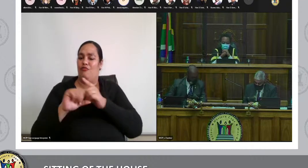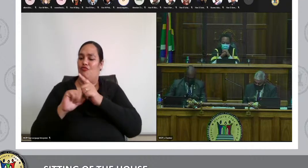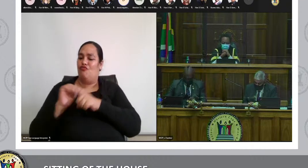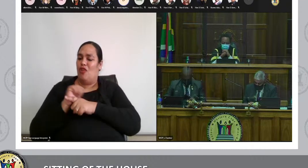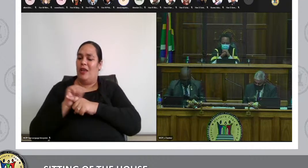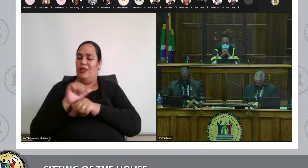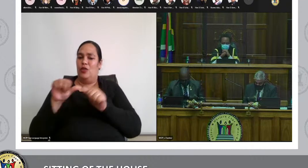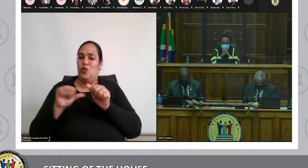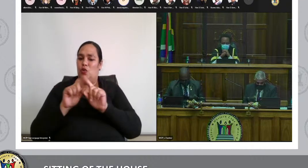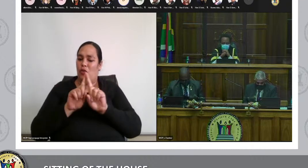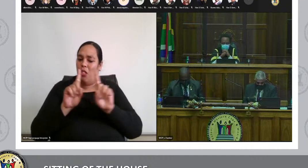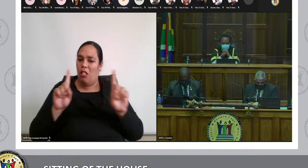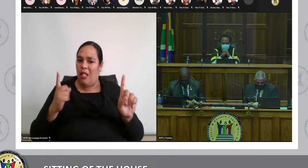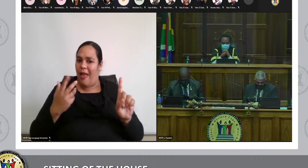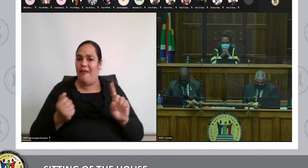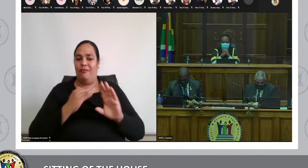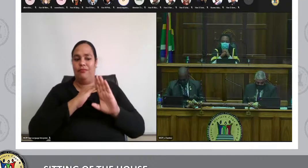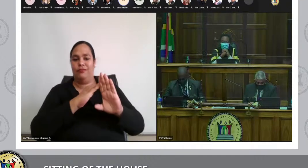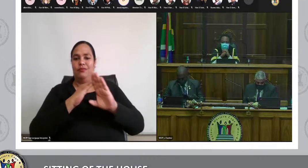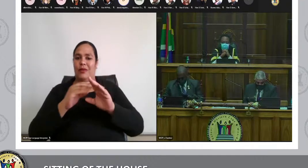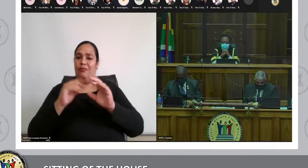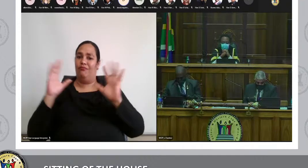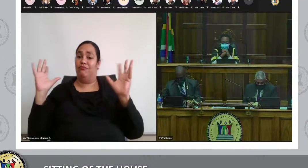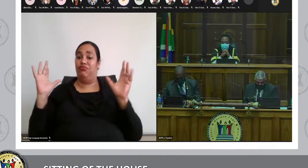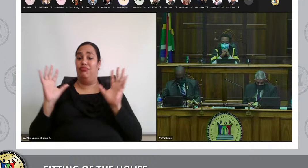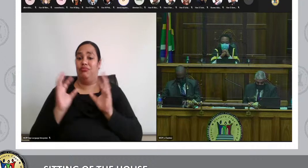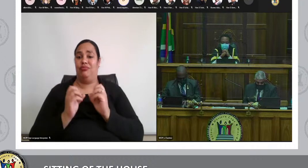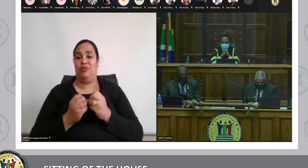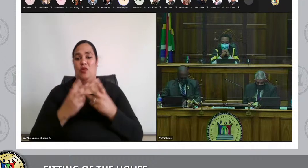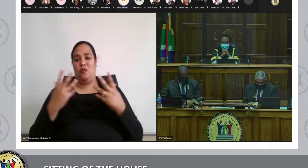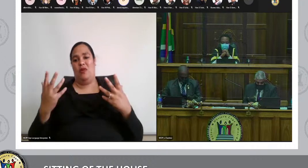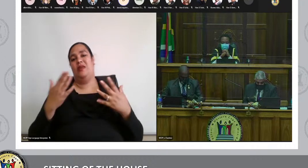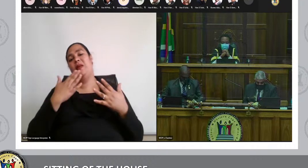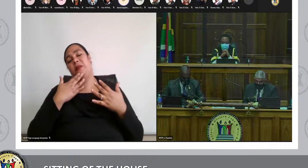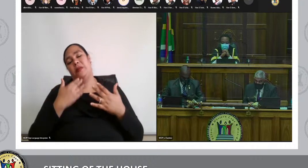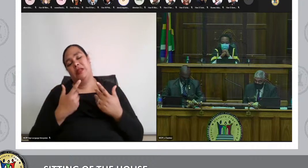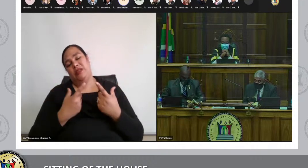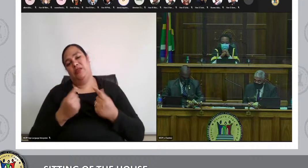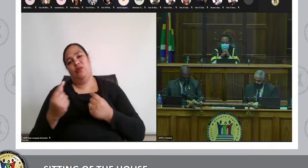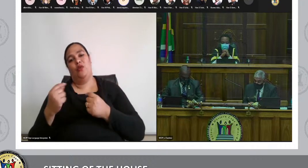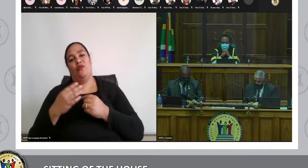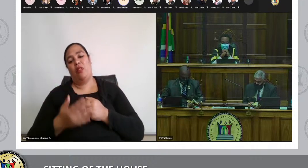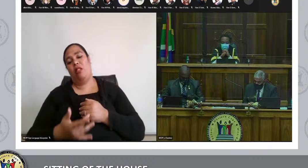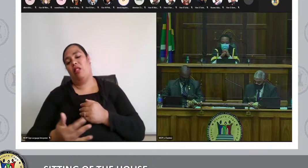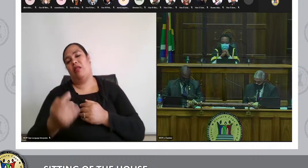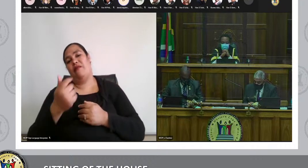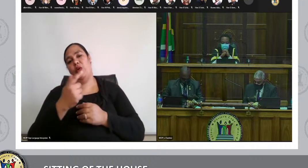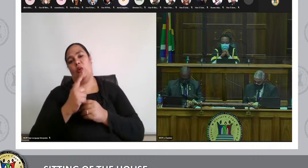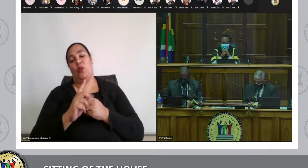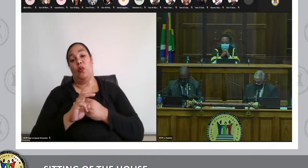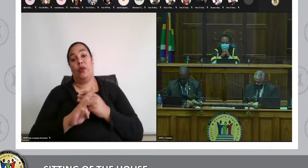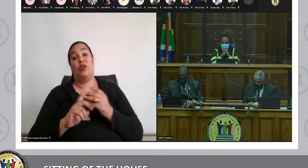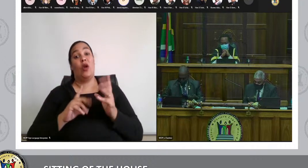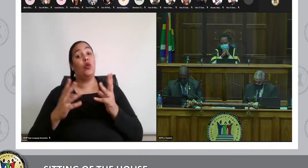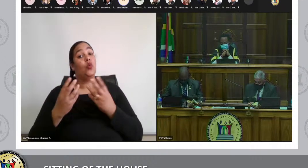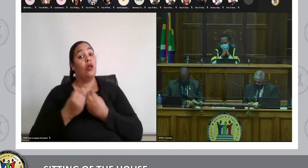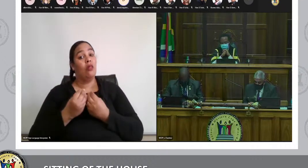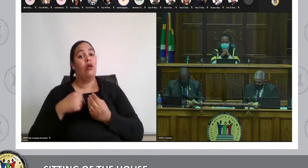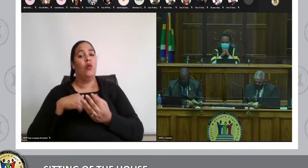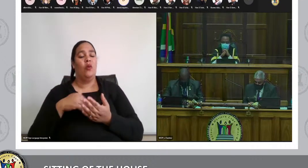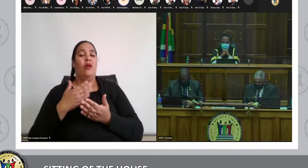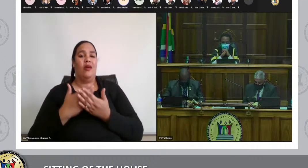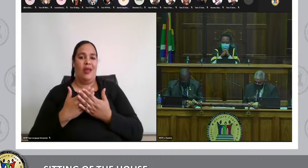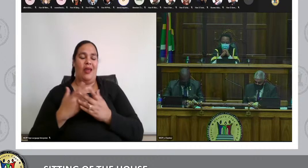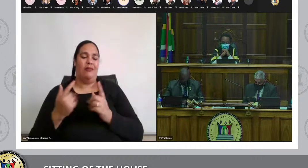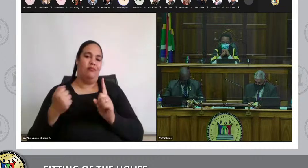social distancing, avoid gatherings as far as possible for the next couple of weeks, because together we can